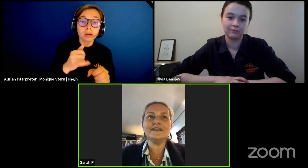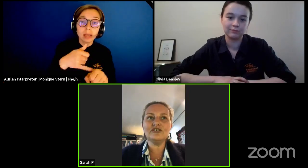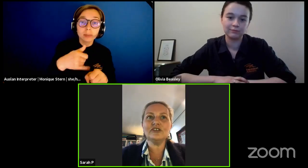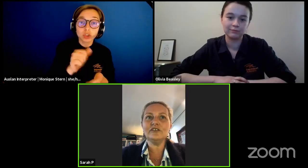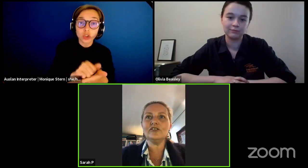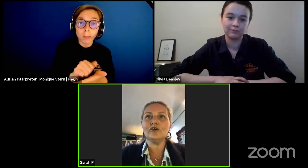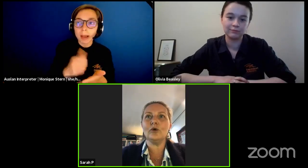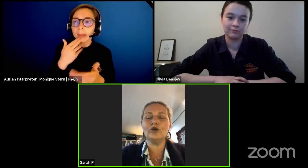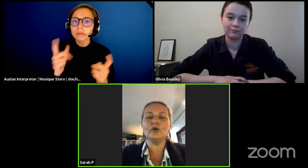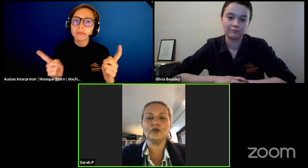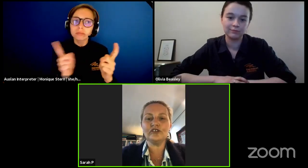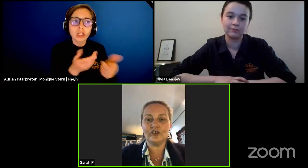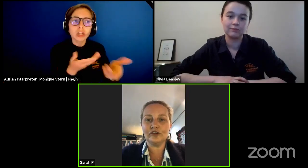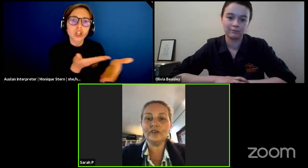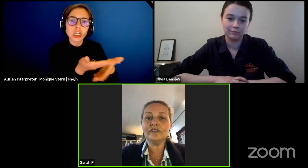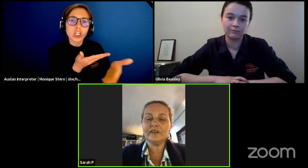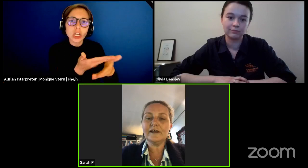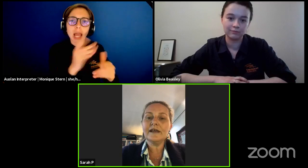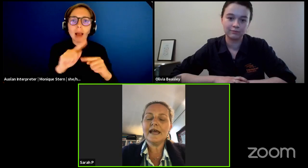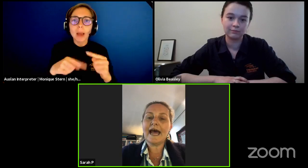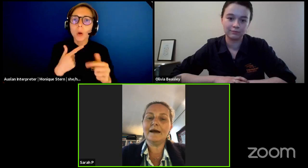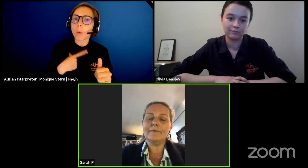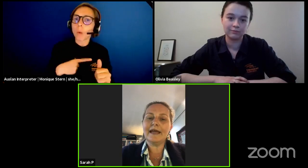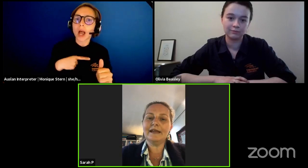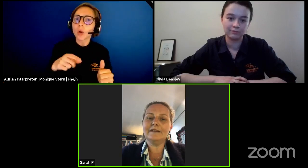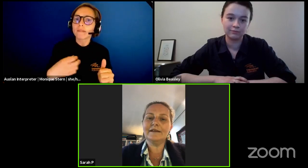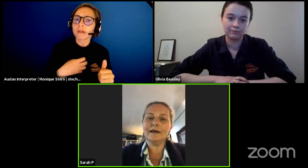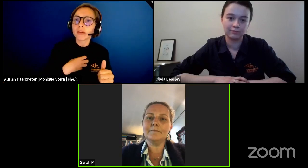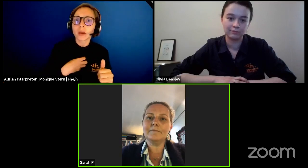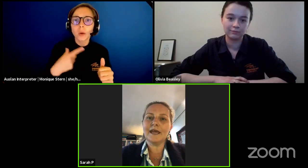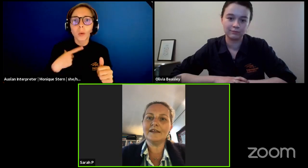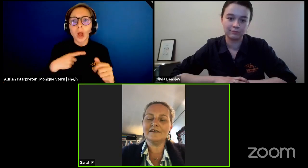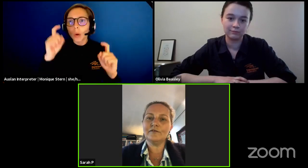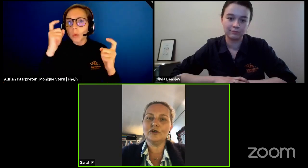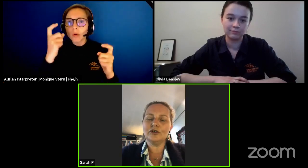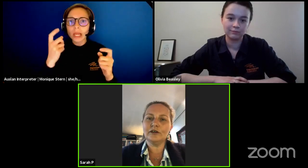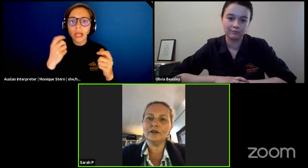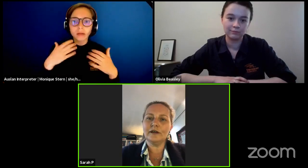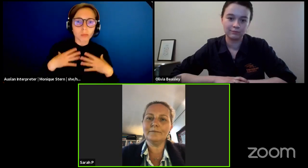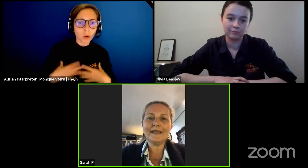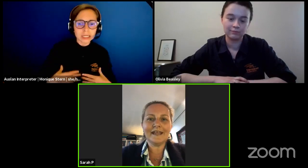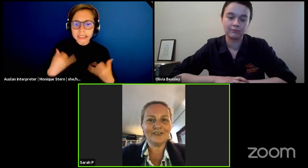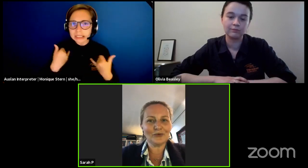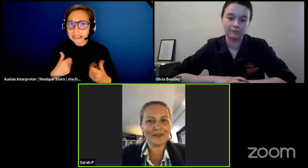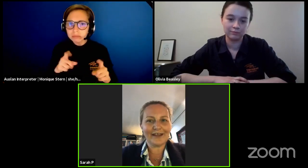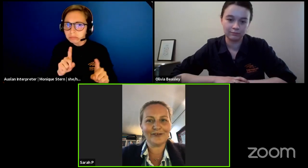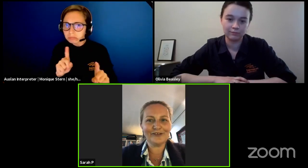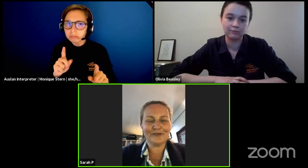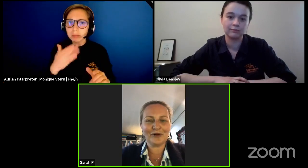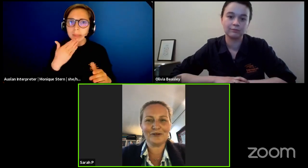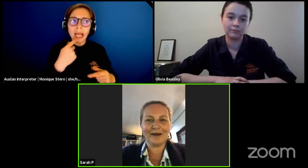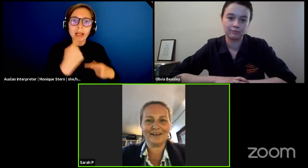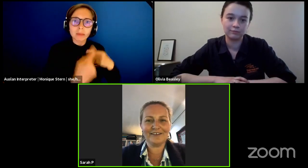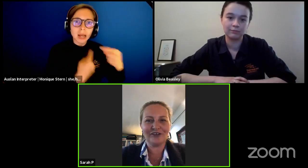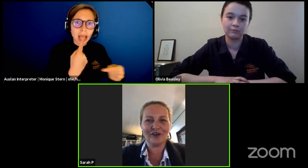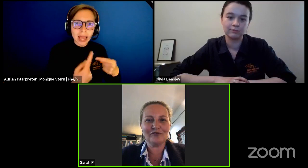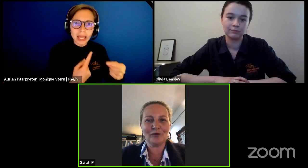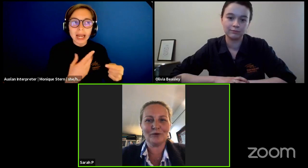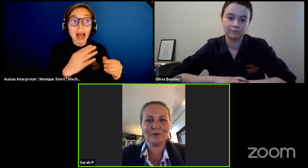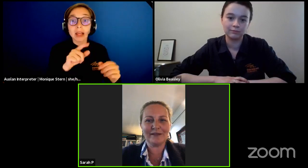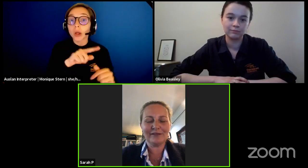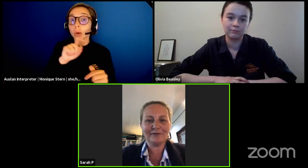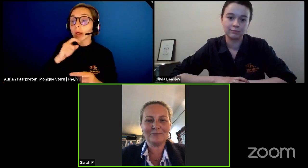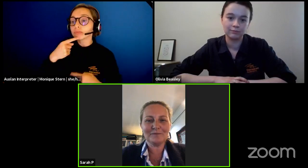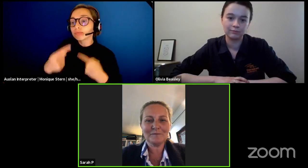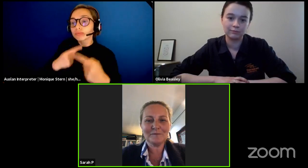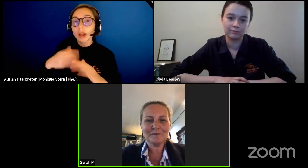suppose conditions or your concerns, and see if you can make heads or tails of what you might like to go forward